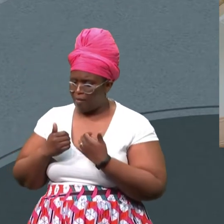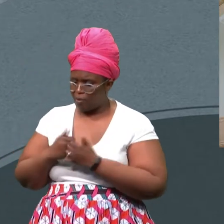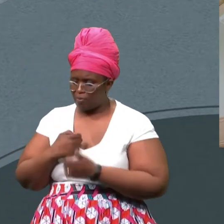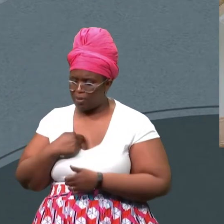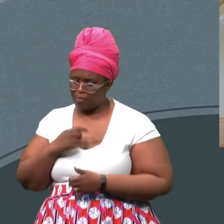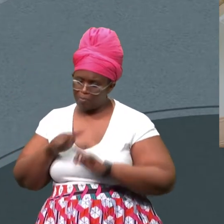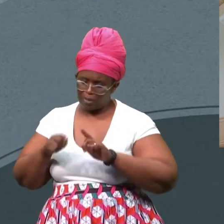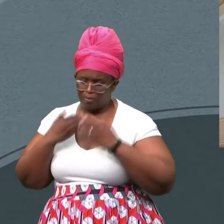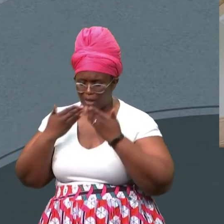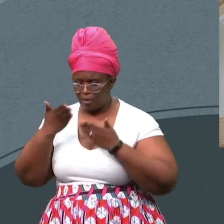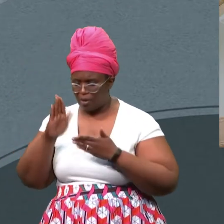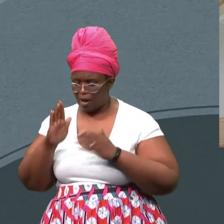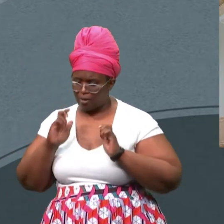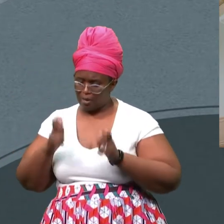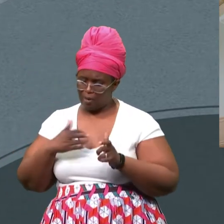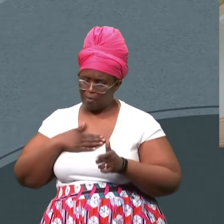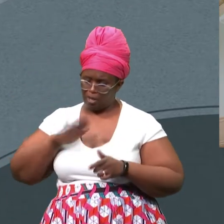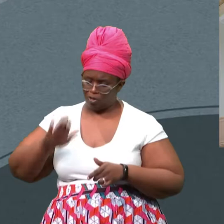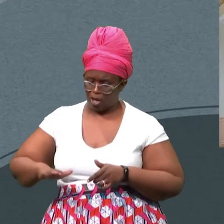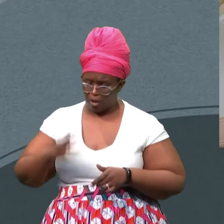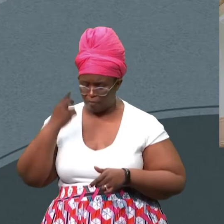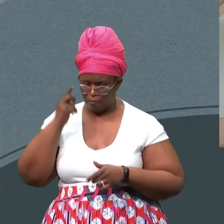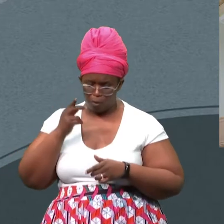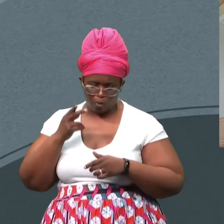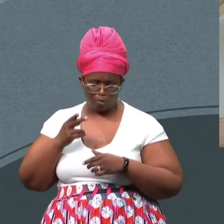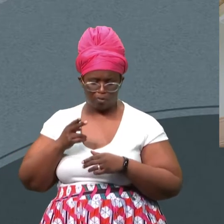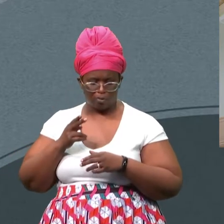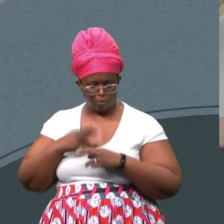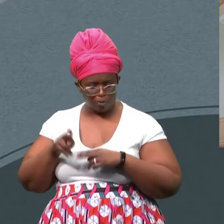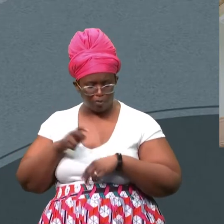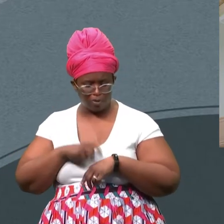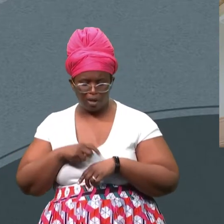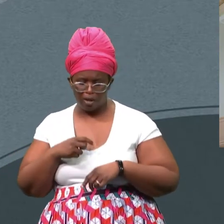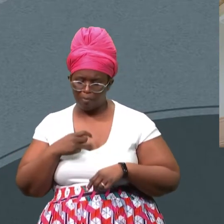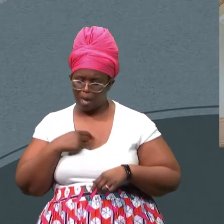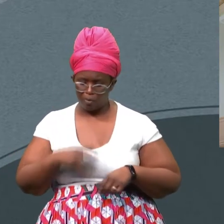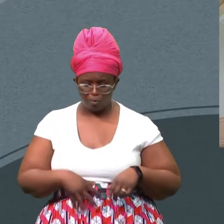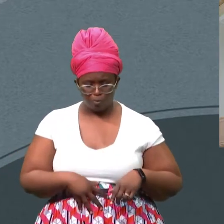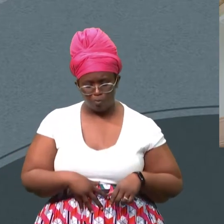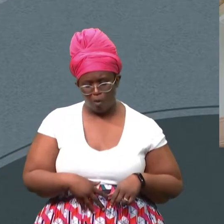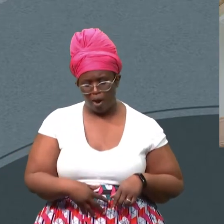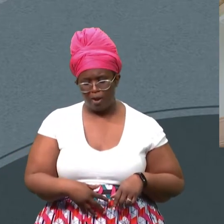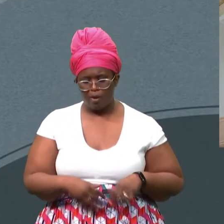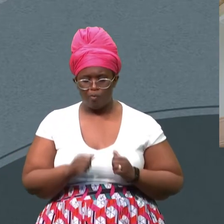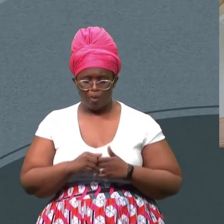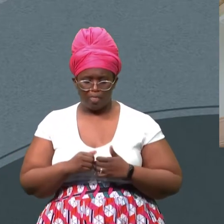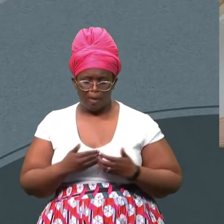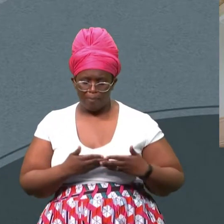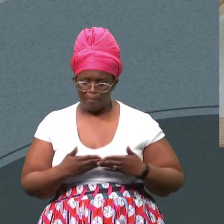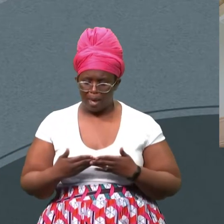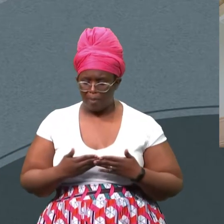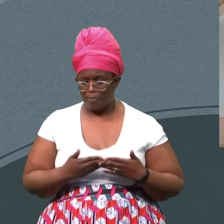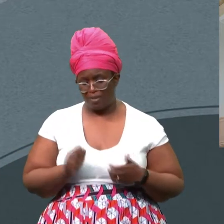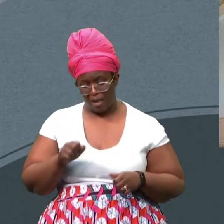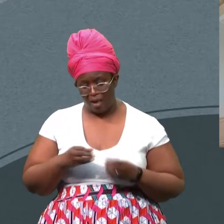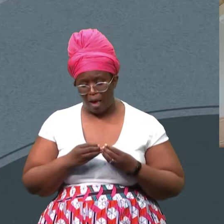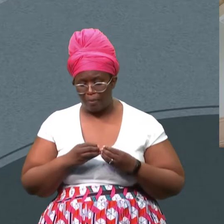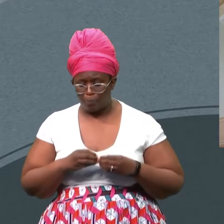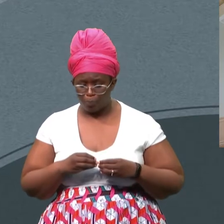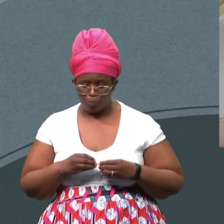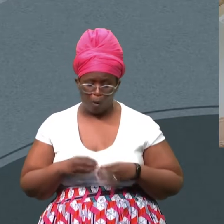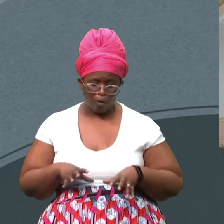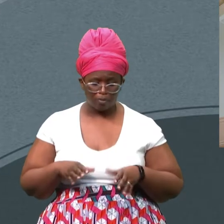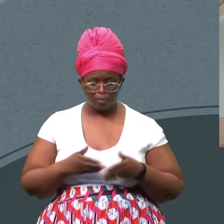while. I'm grateful that I could carry him as long as I did. I hope you're hearing this. This can minister and change your